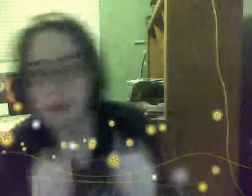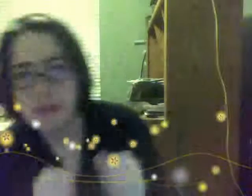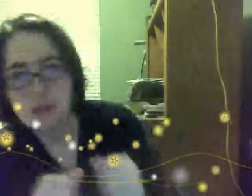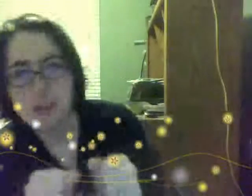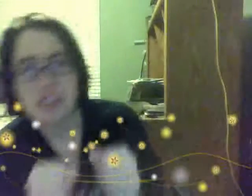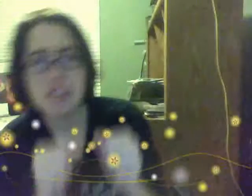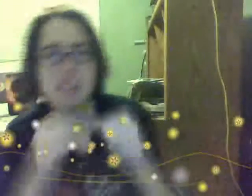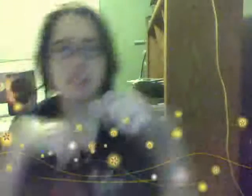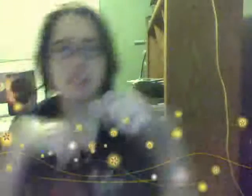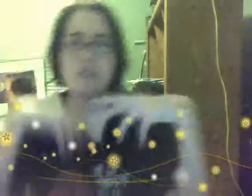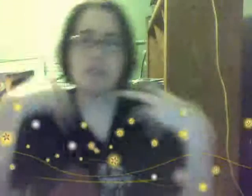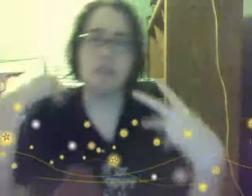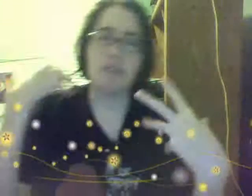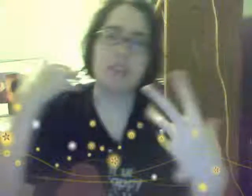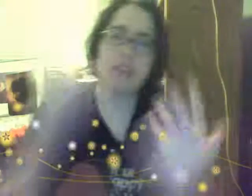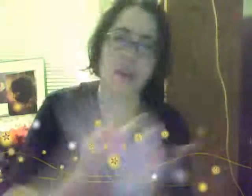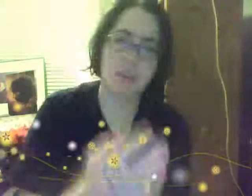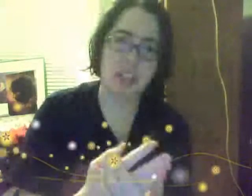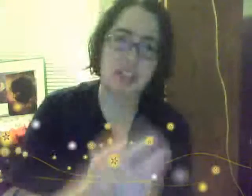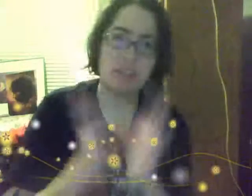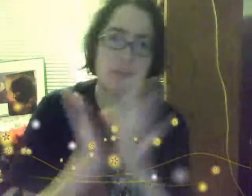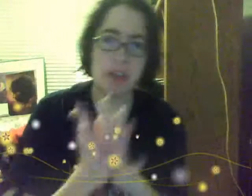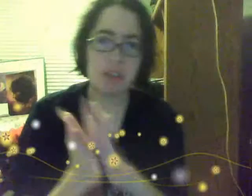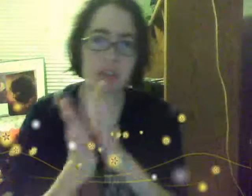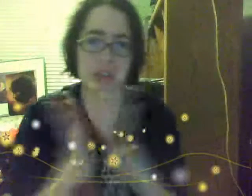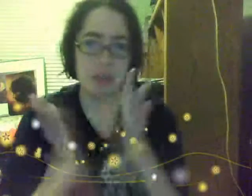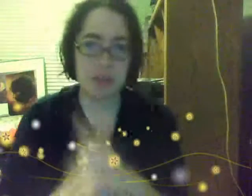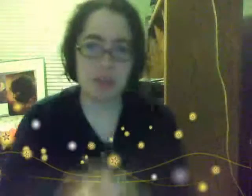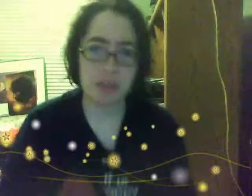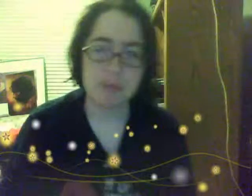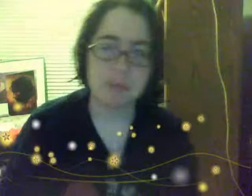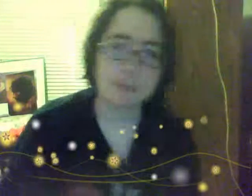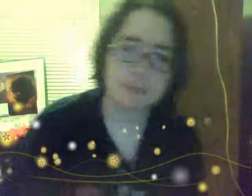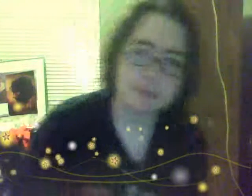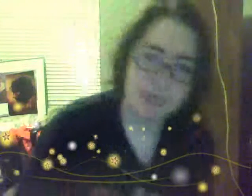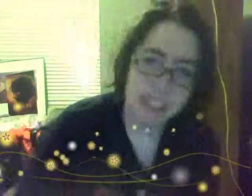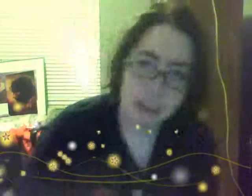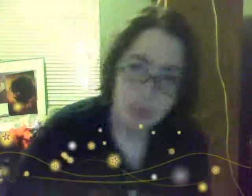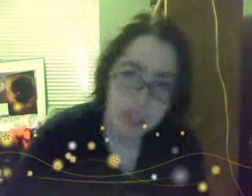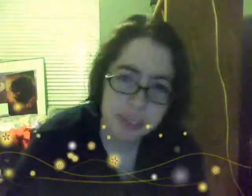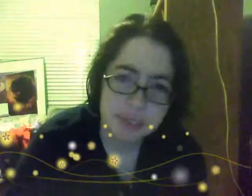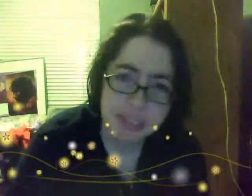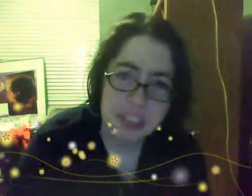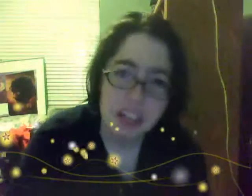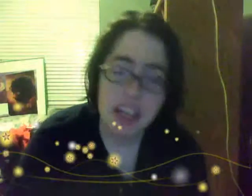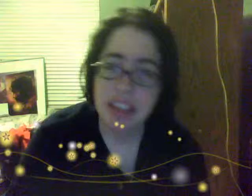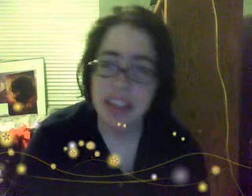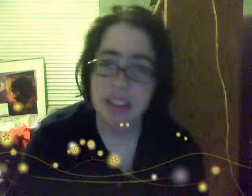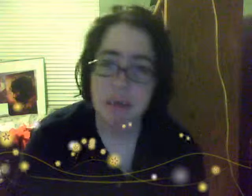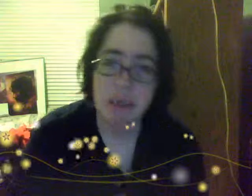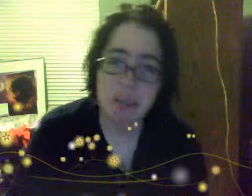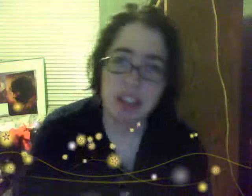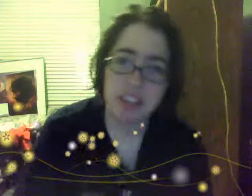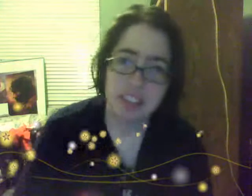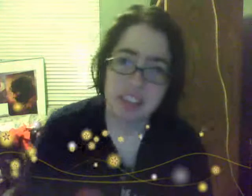Remember the question, is the replication better than the original? Well, in the case of baby Jesus, at